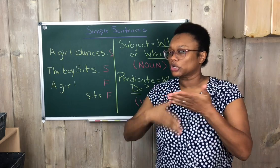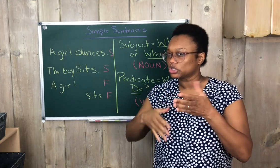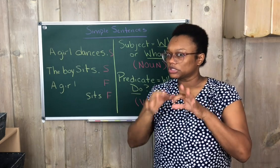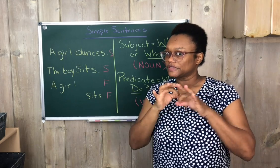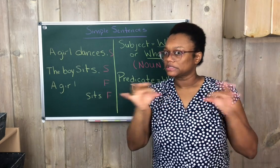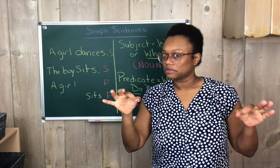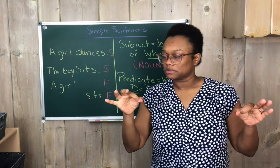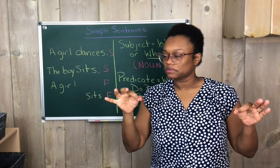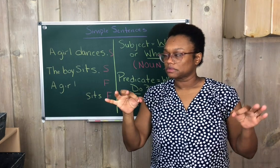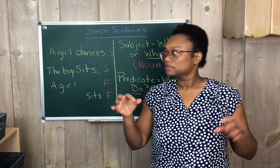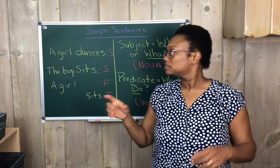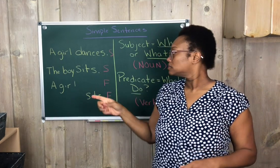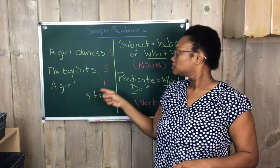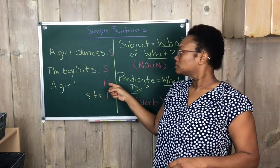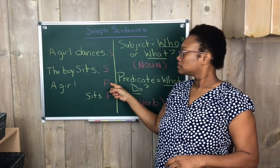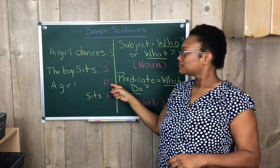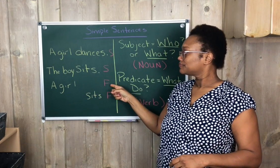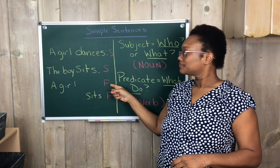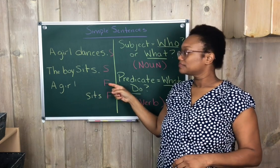which is part of a sentence.